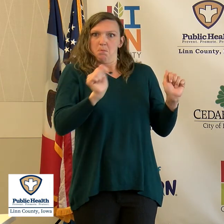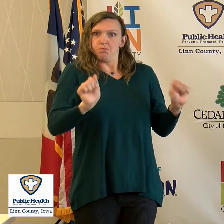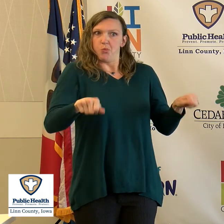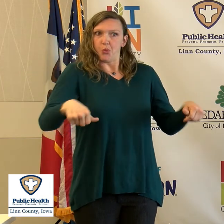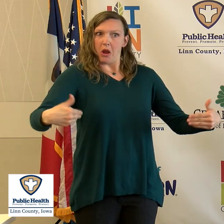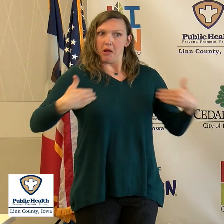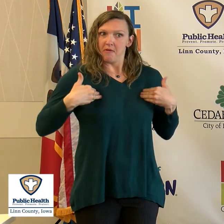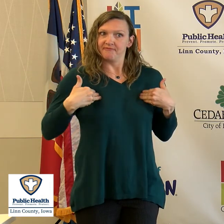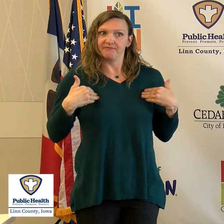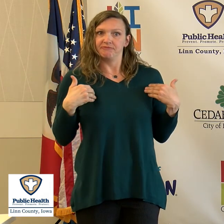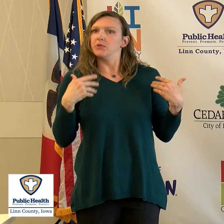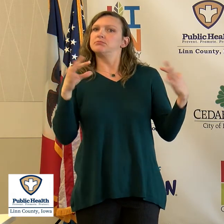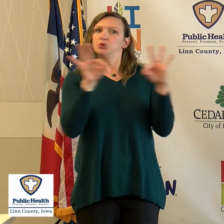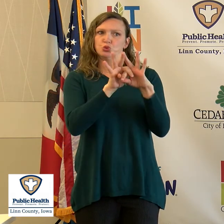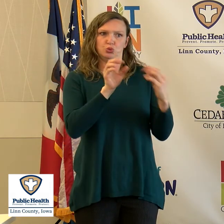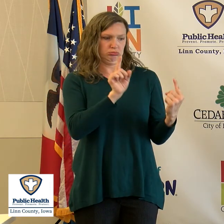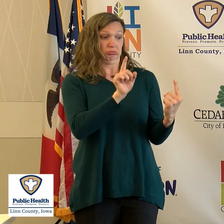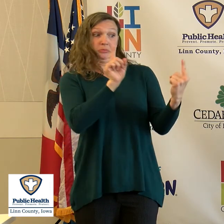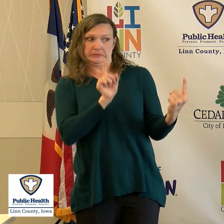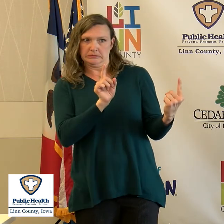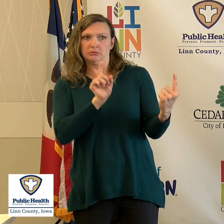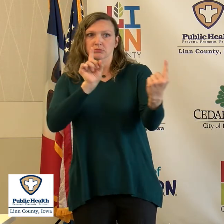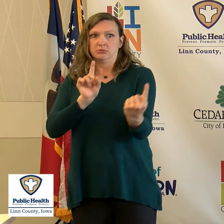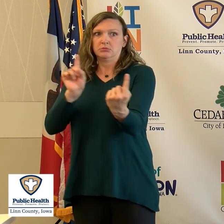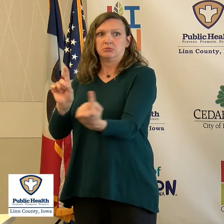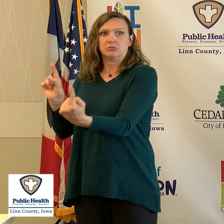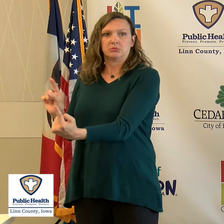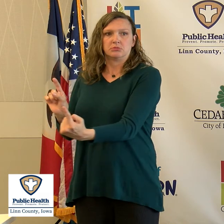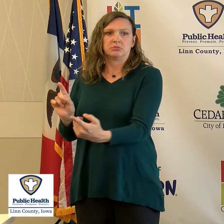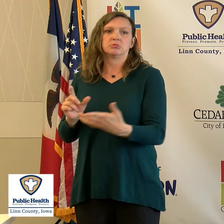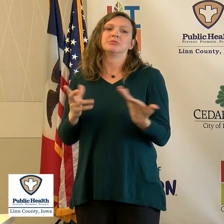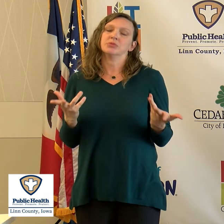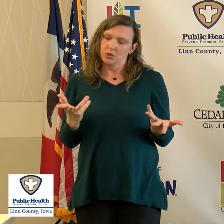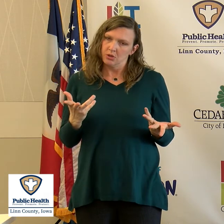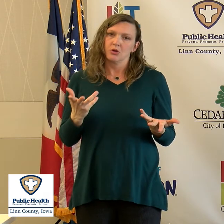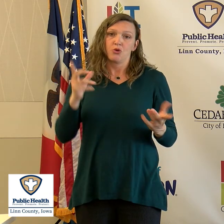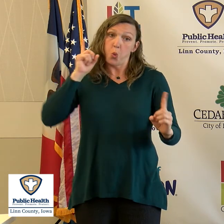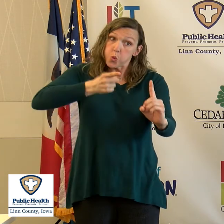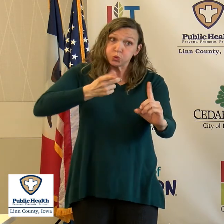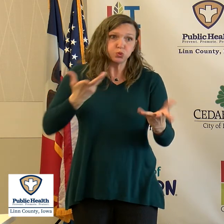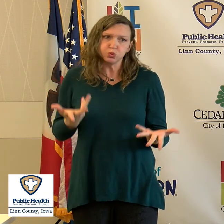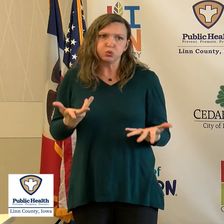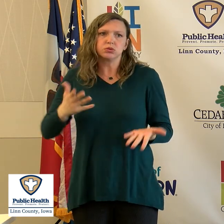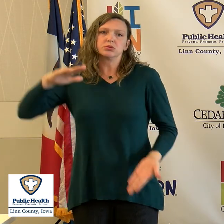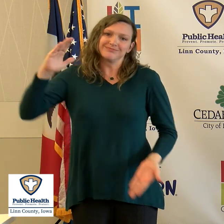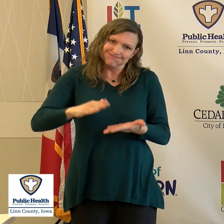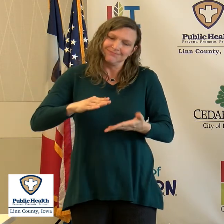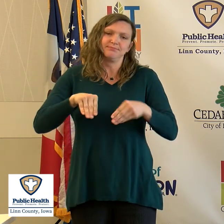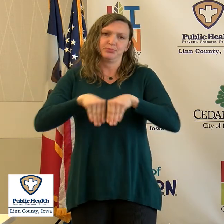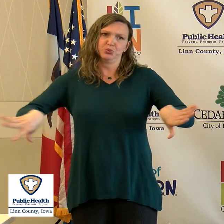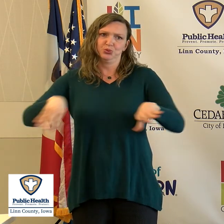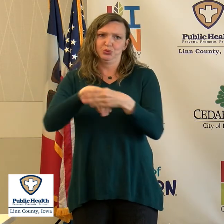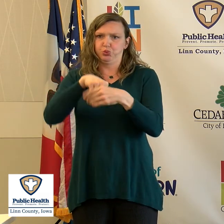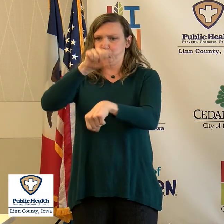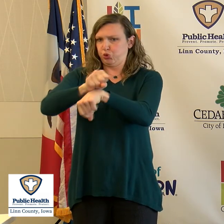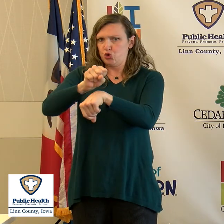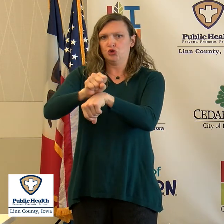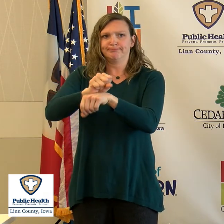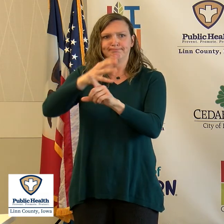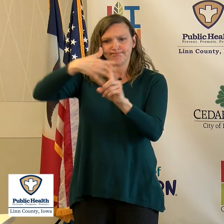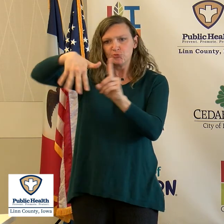actions that businesses need to take to reduce the spread within the workplace. These actions